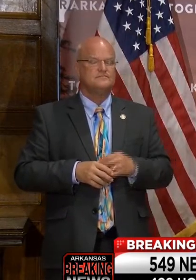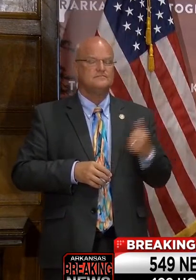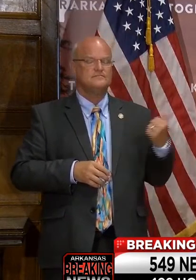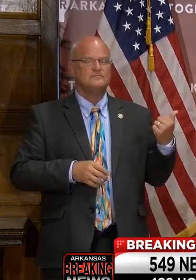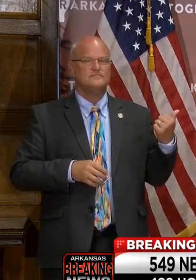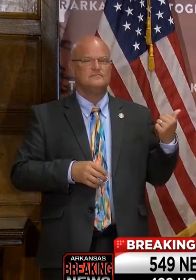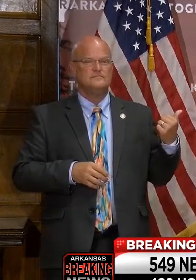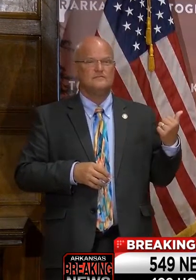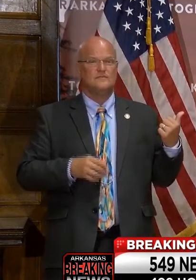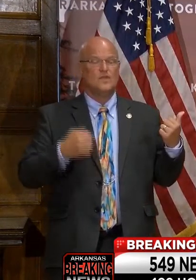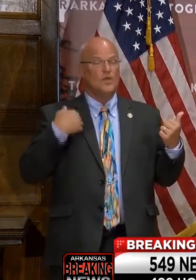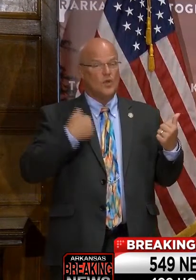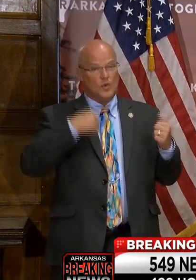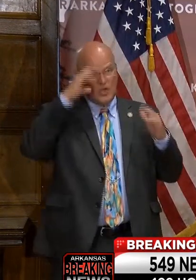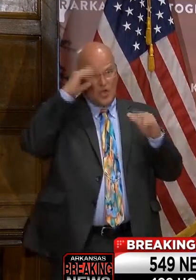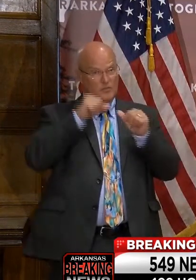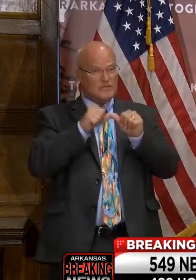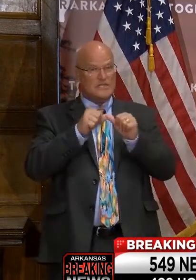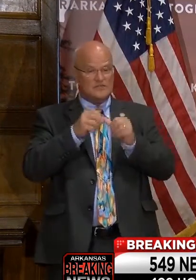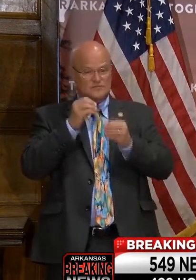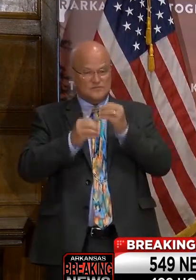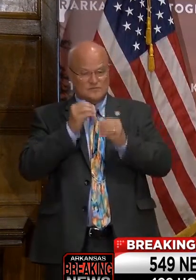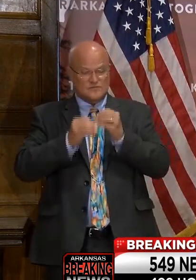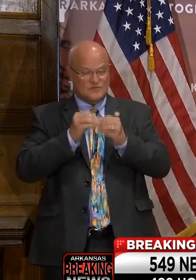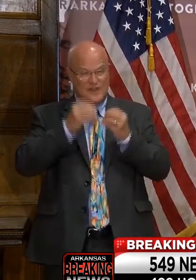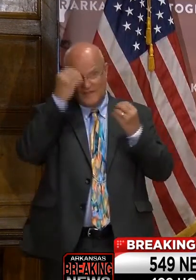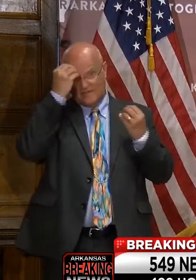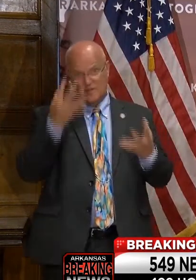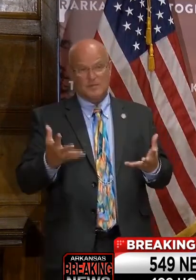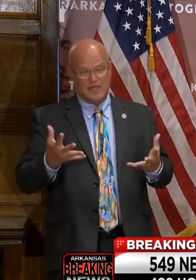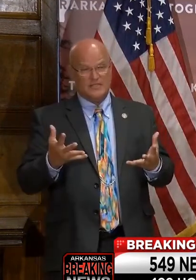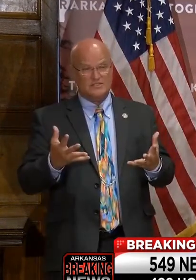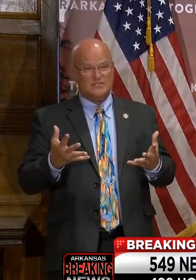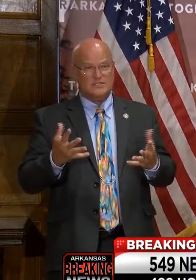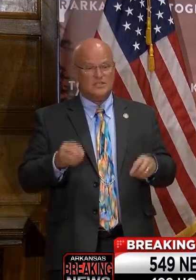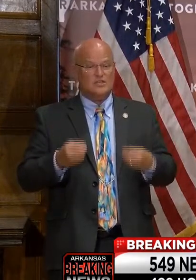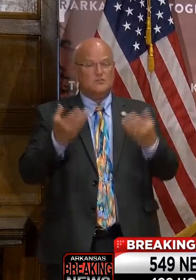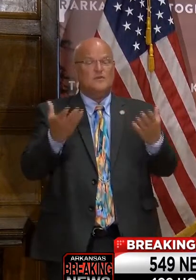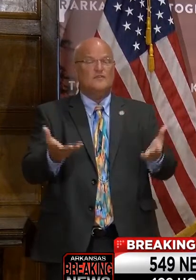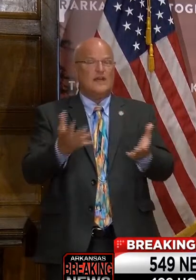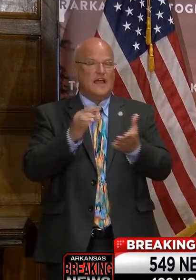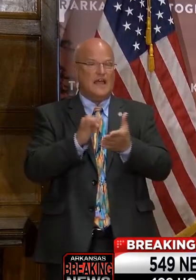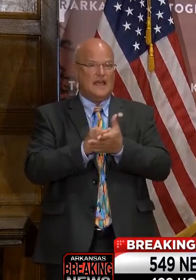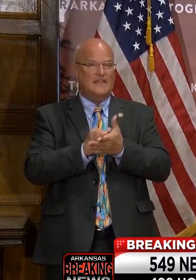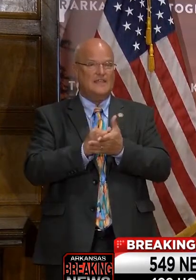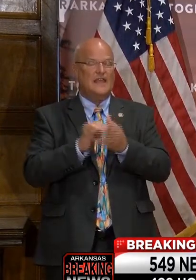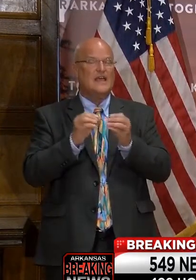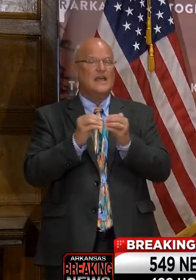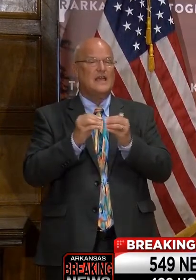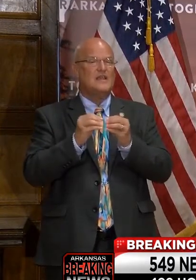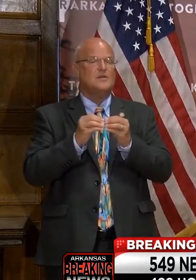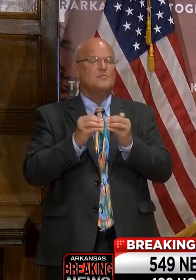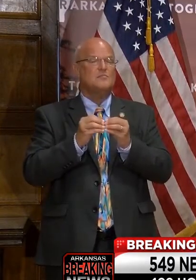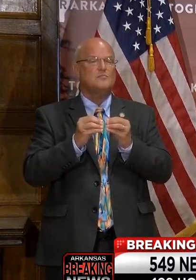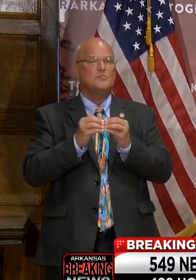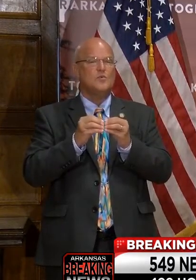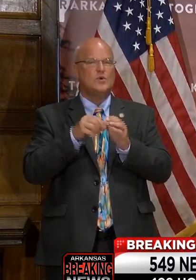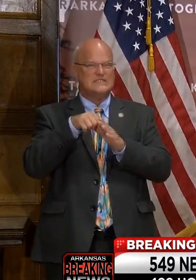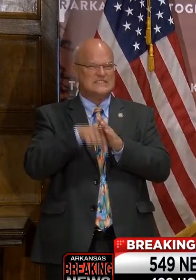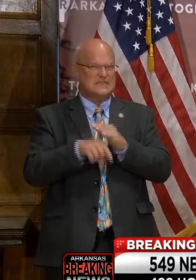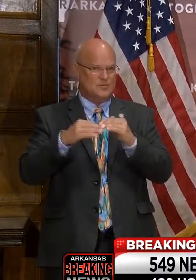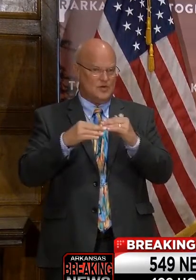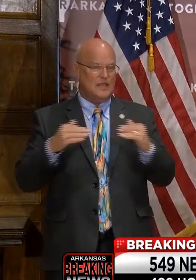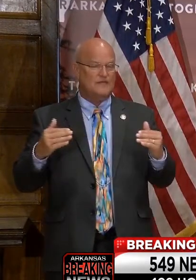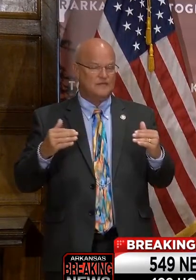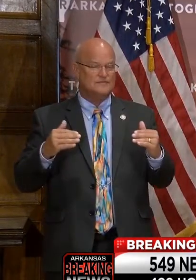Well, we'll hope to continue to refine the information to provide that at a more deeper